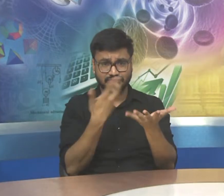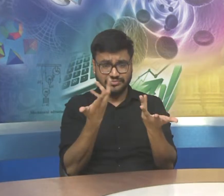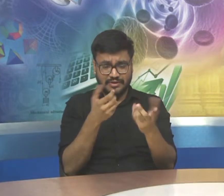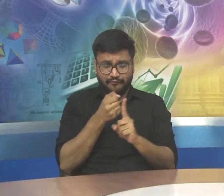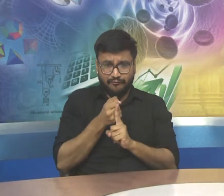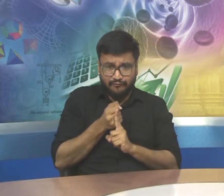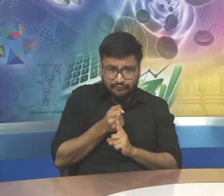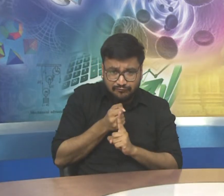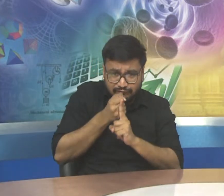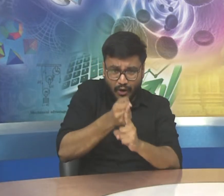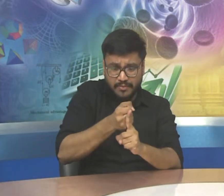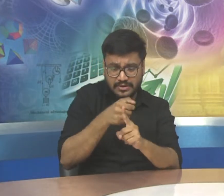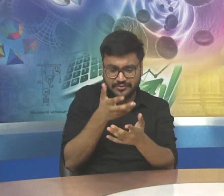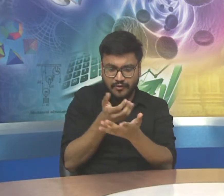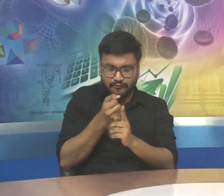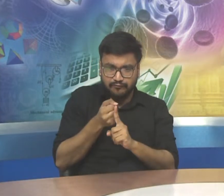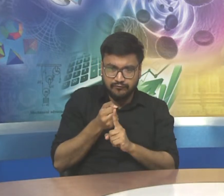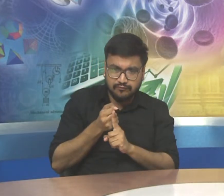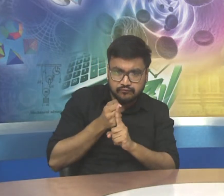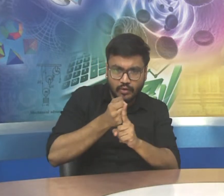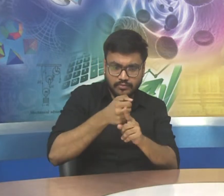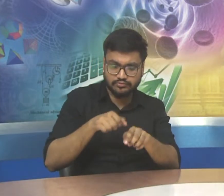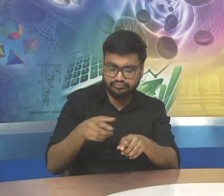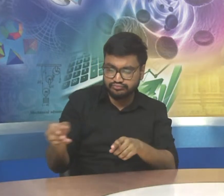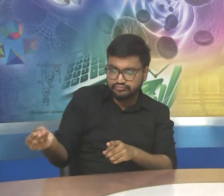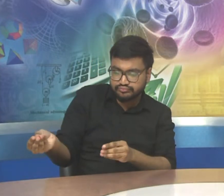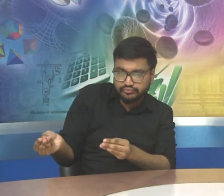The way in which force is applied.